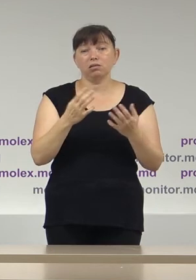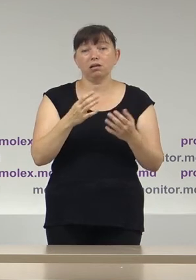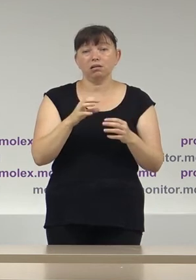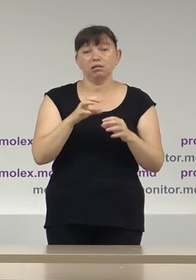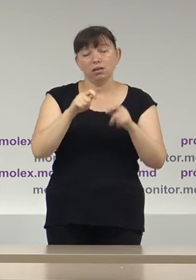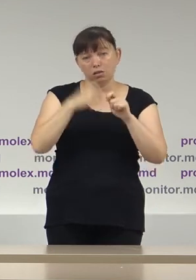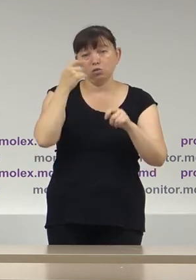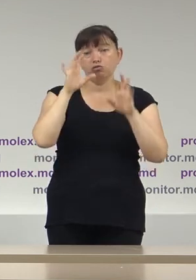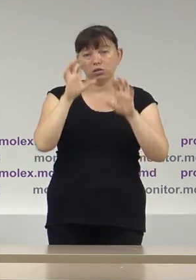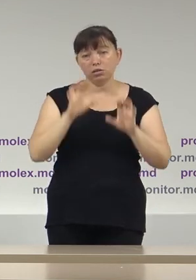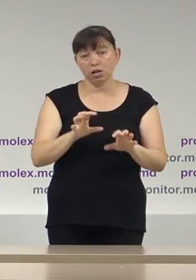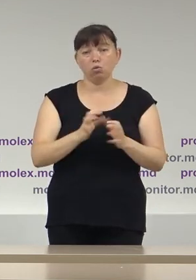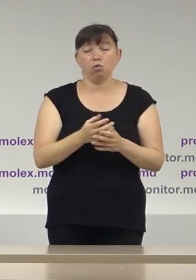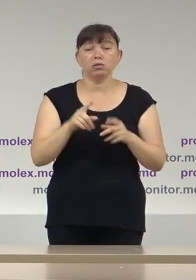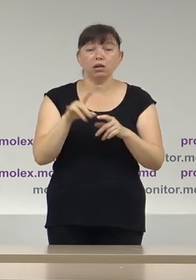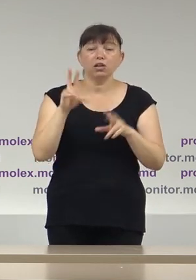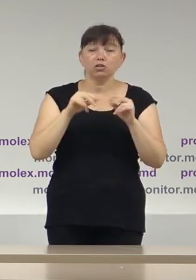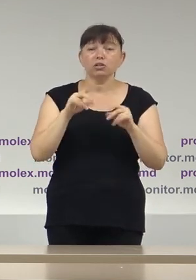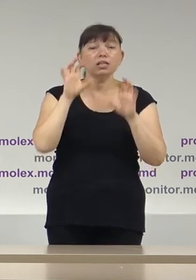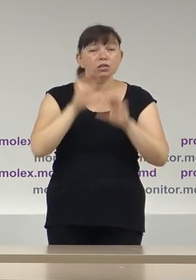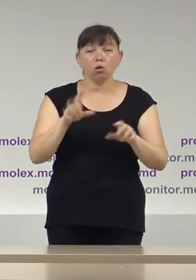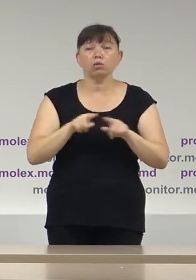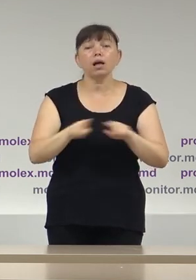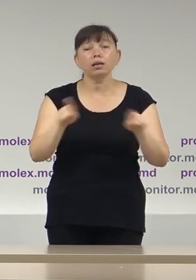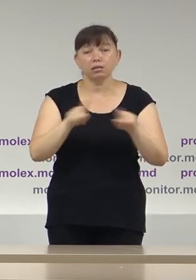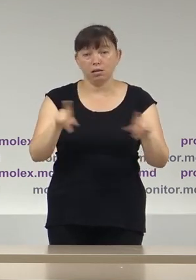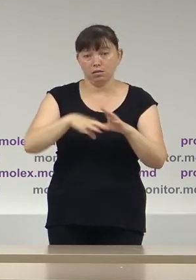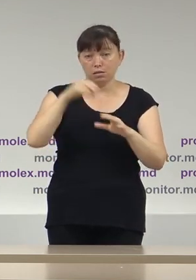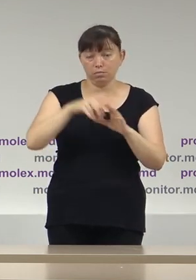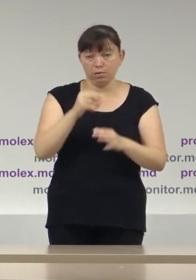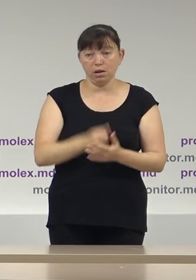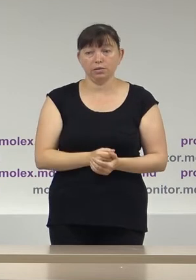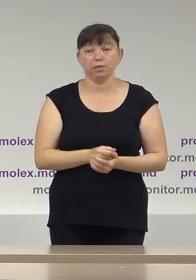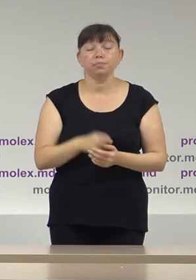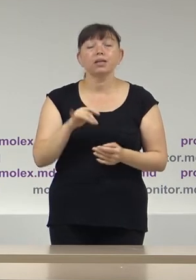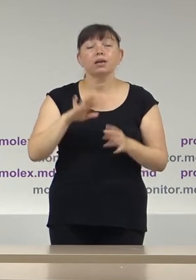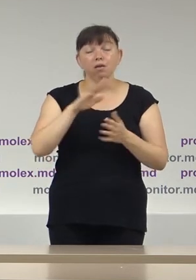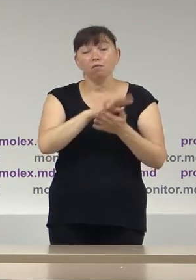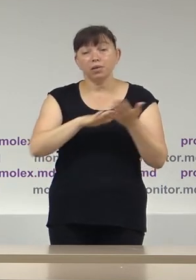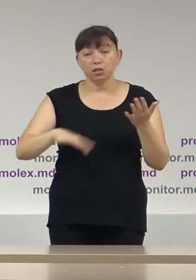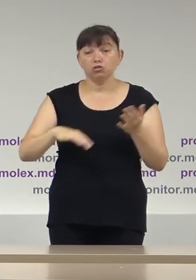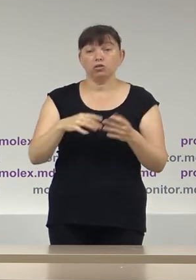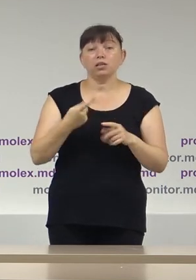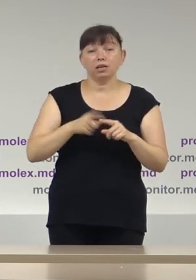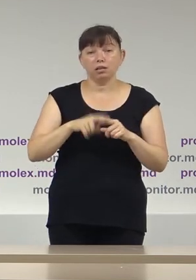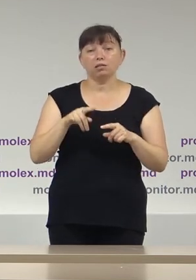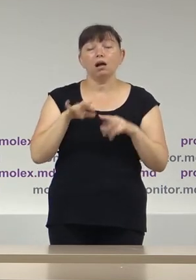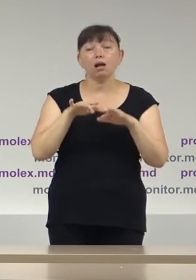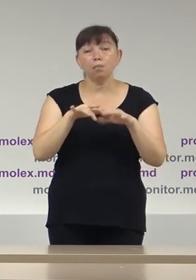the Electoral Bureau in activities that have elements of electoral